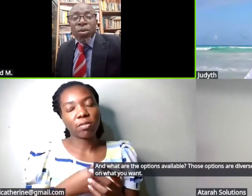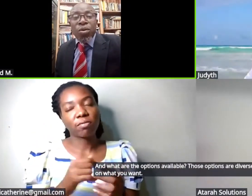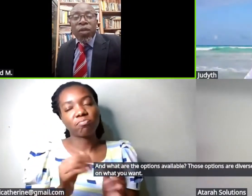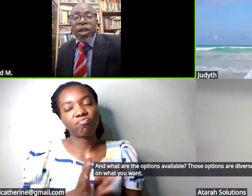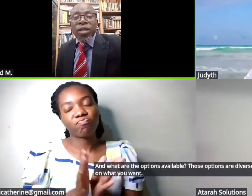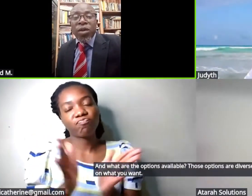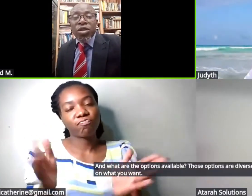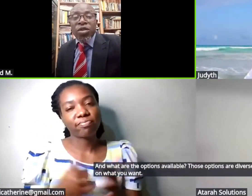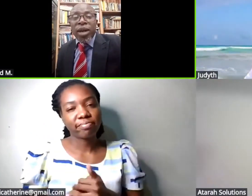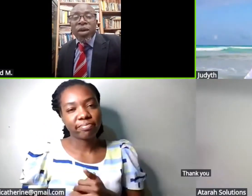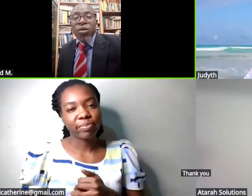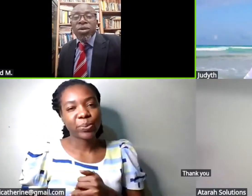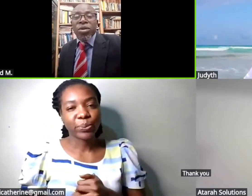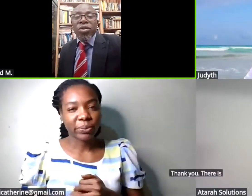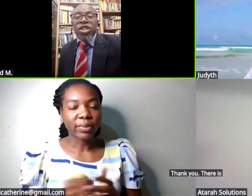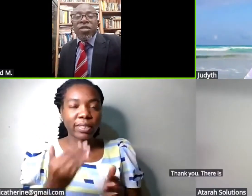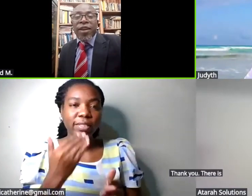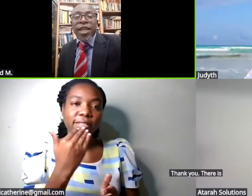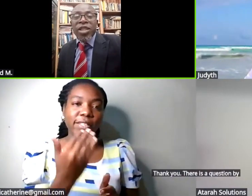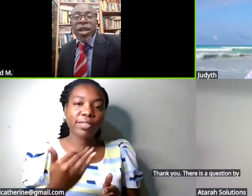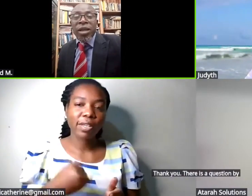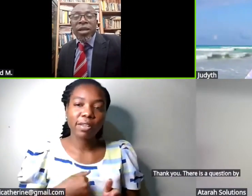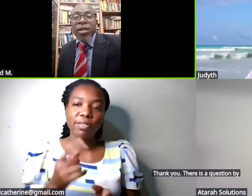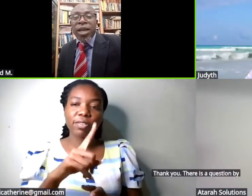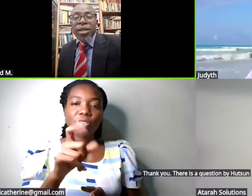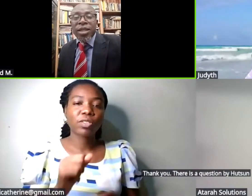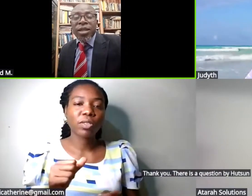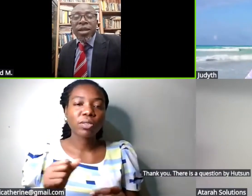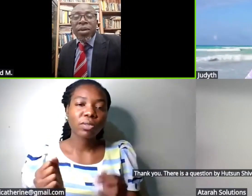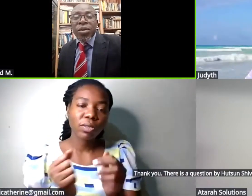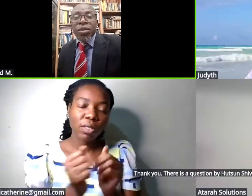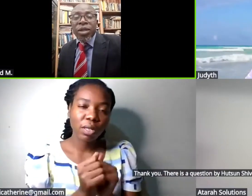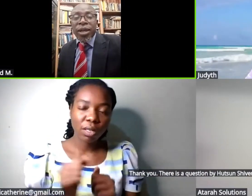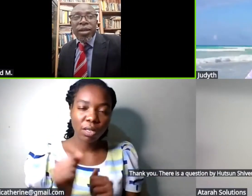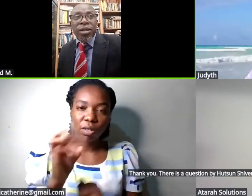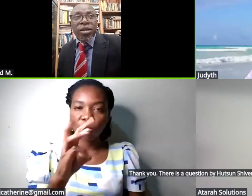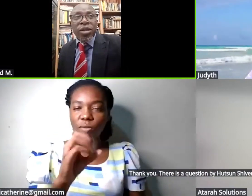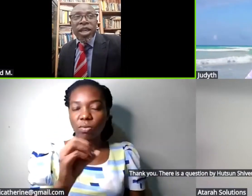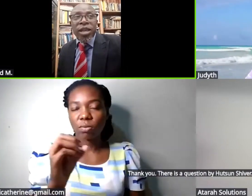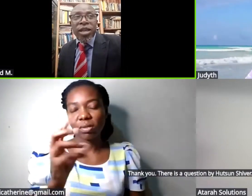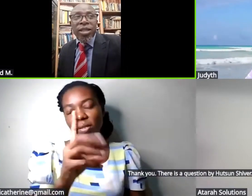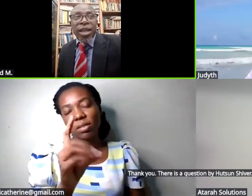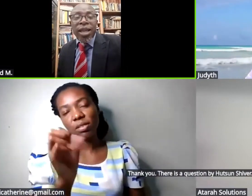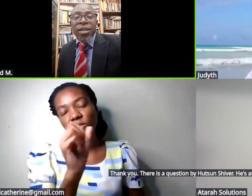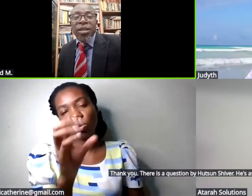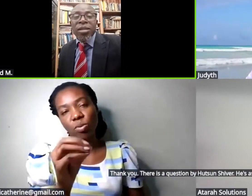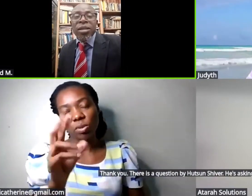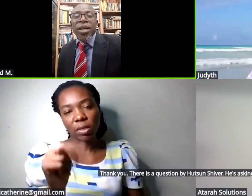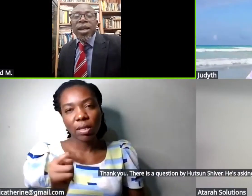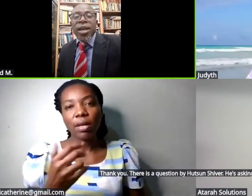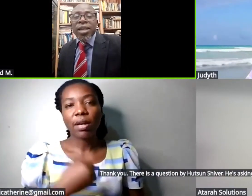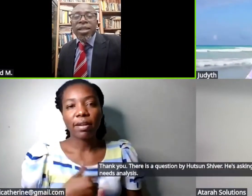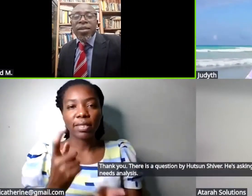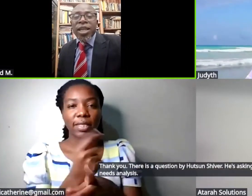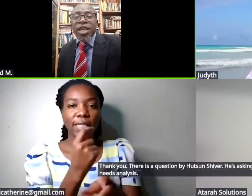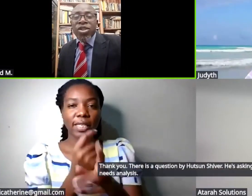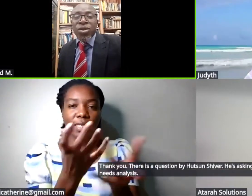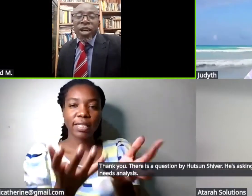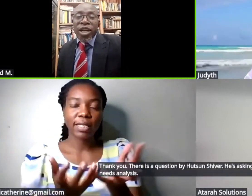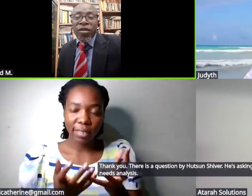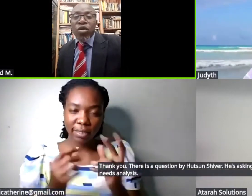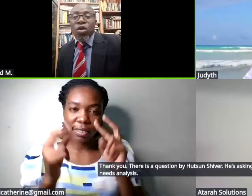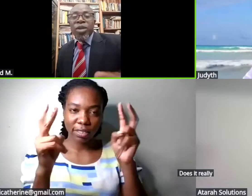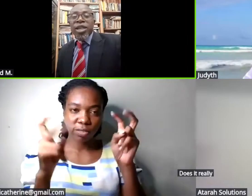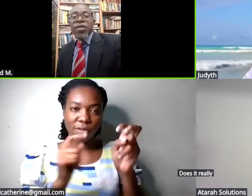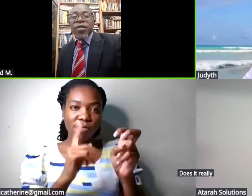Thank you. There is a question by Hudson Shiverenge. He's asking about training needs analysis. Does it really